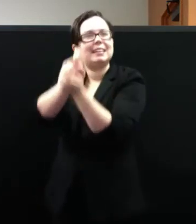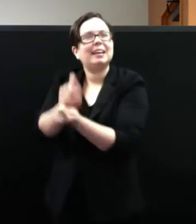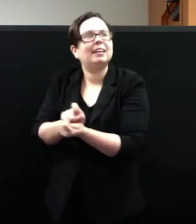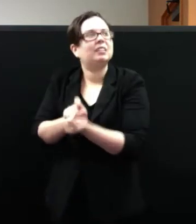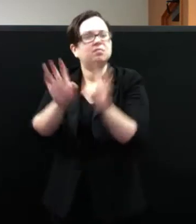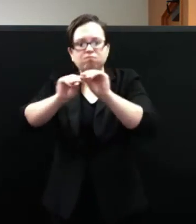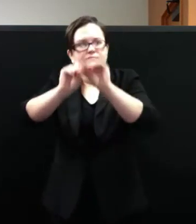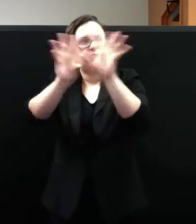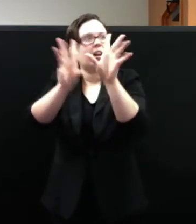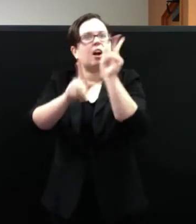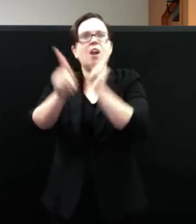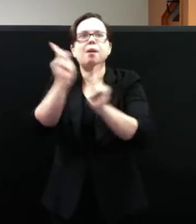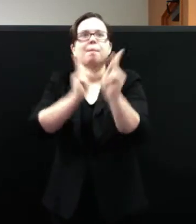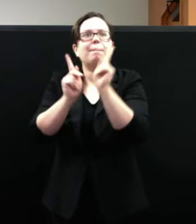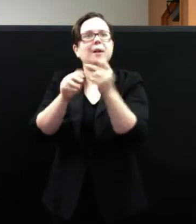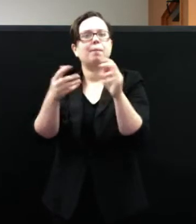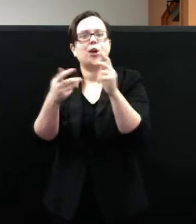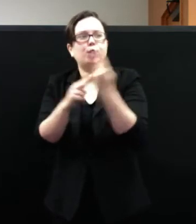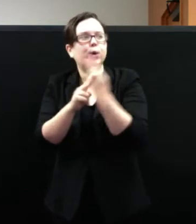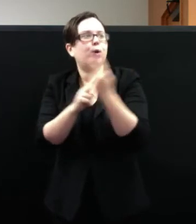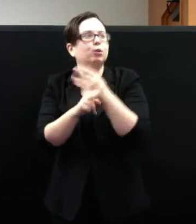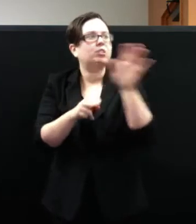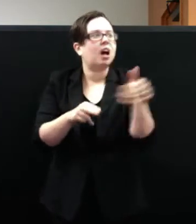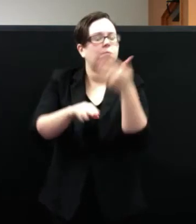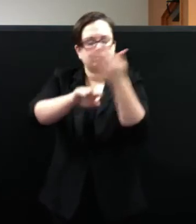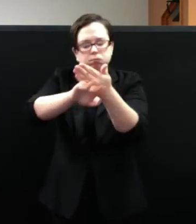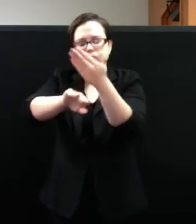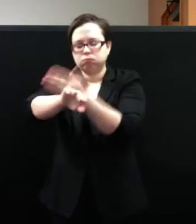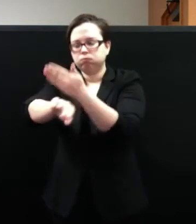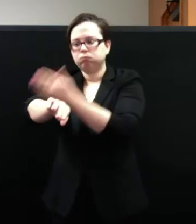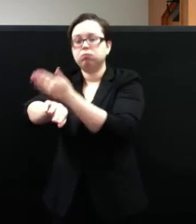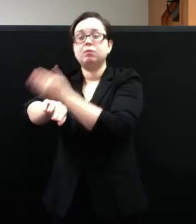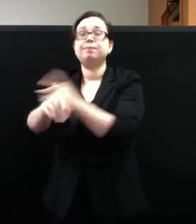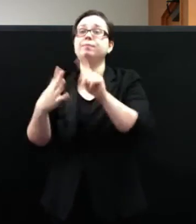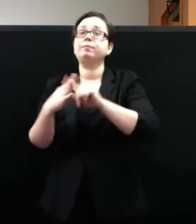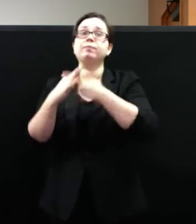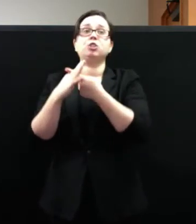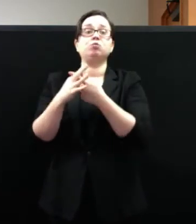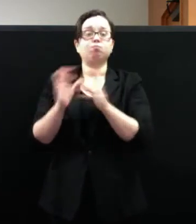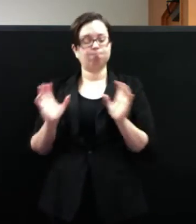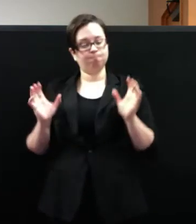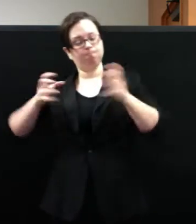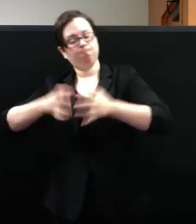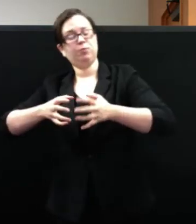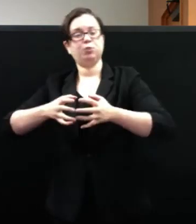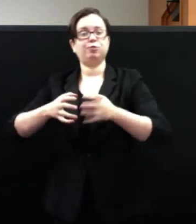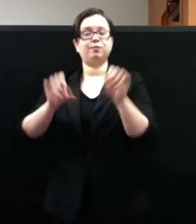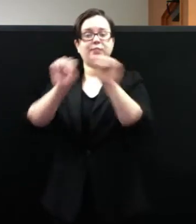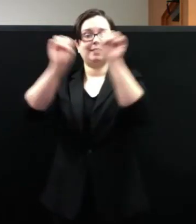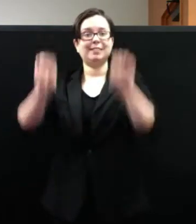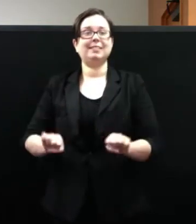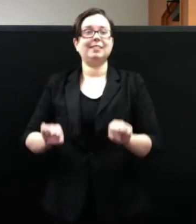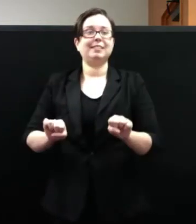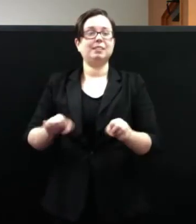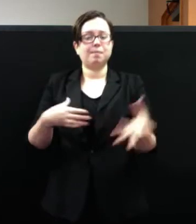ideas. What emerges is a unified systems model that integrates the diversity of everyone's individual points of